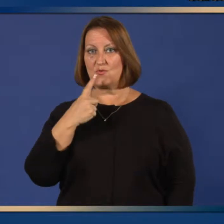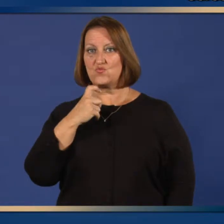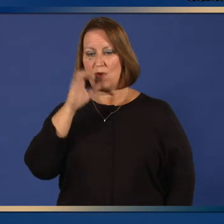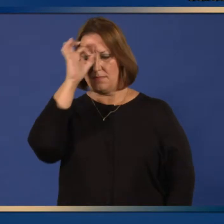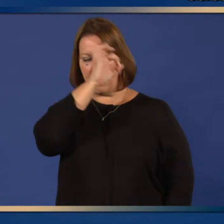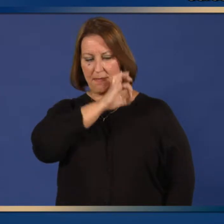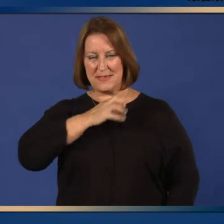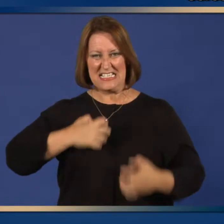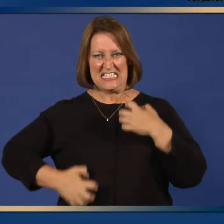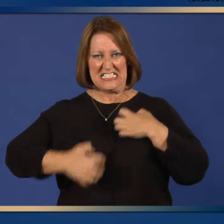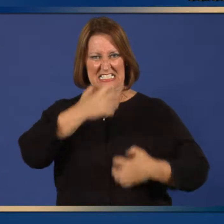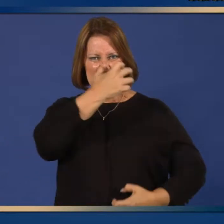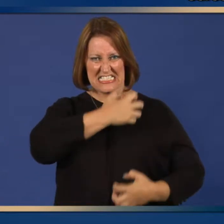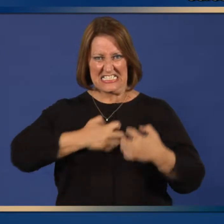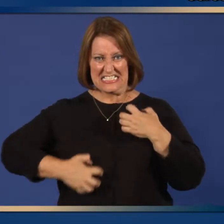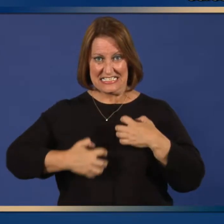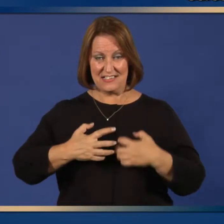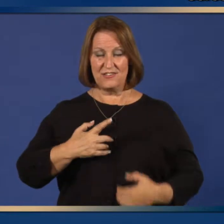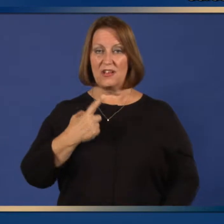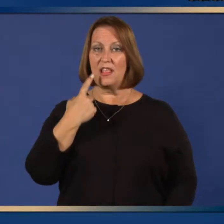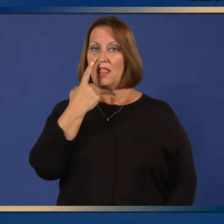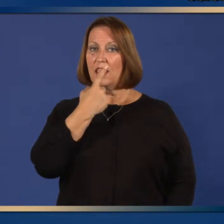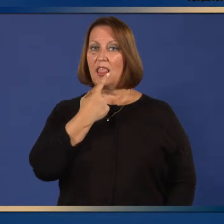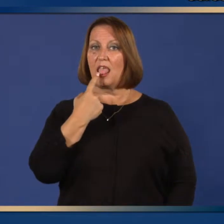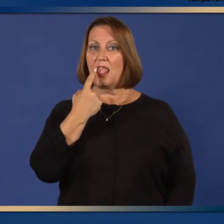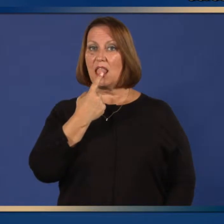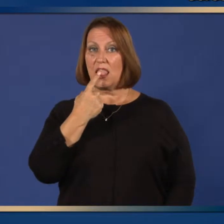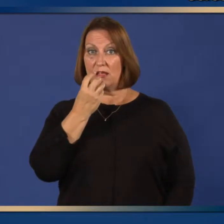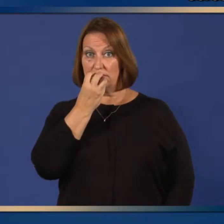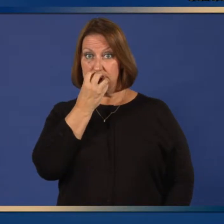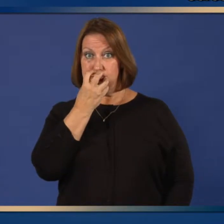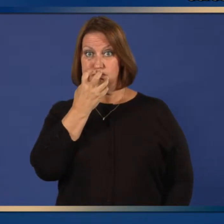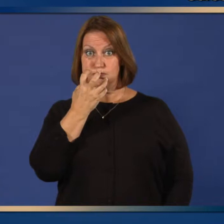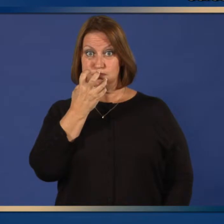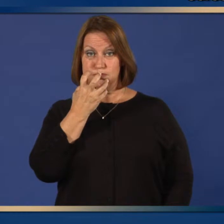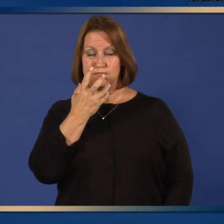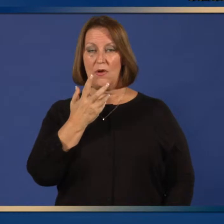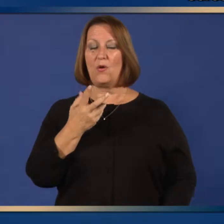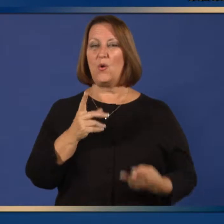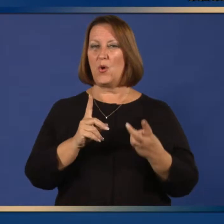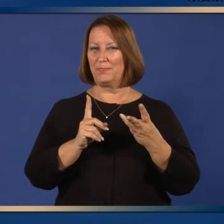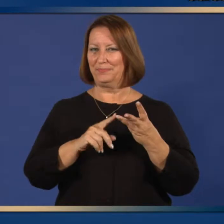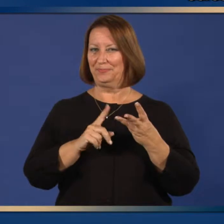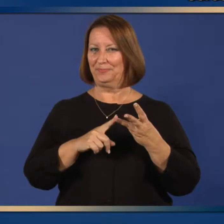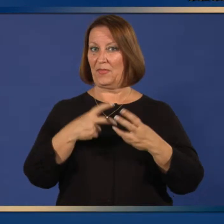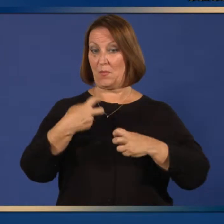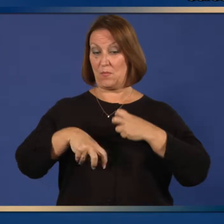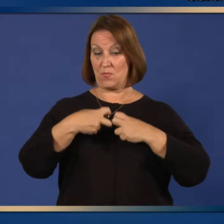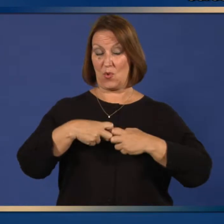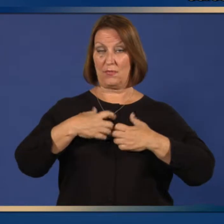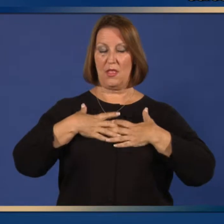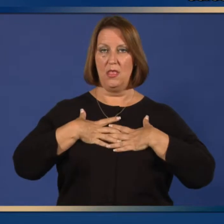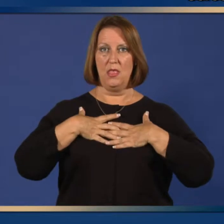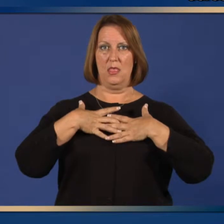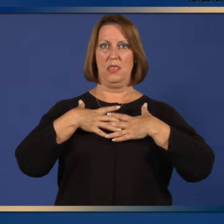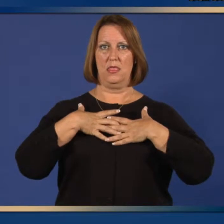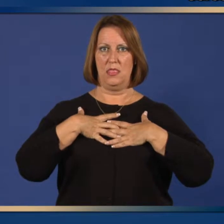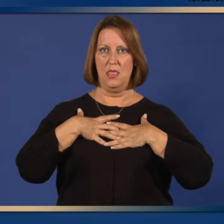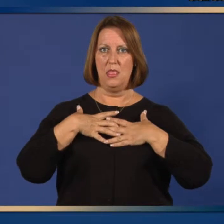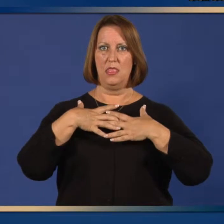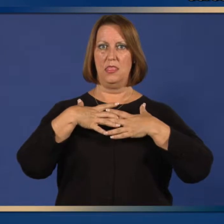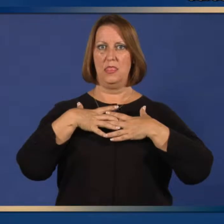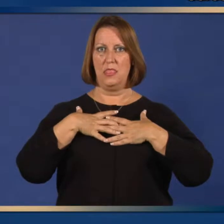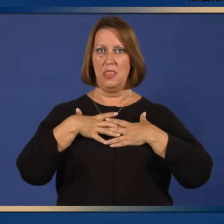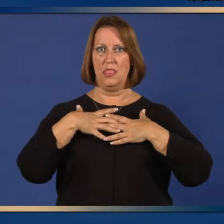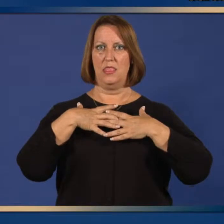hives, swelling of the lips or tongue, acute respiratory distress, or